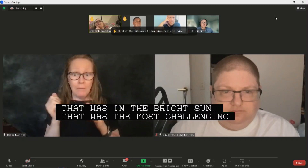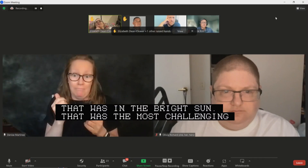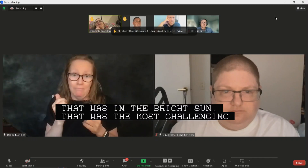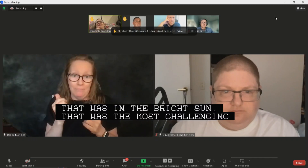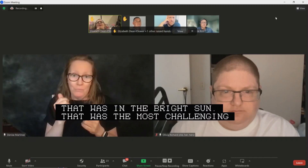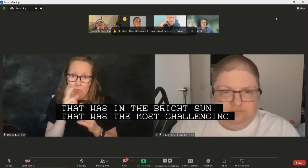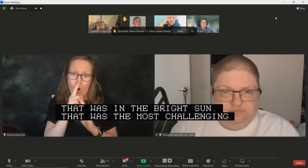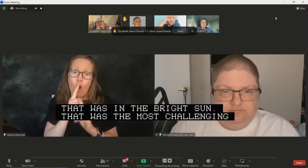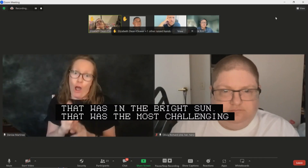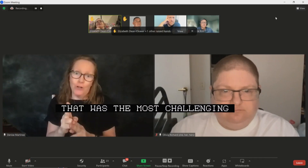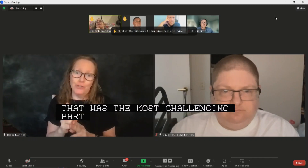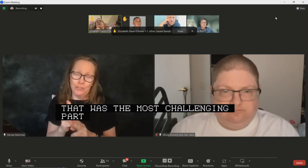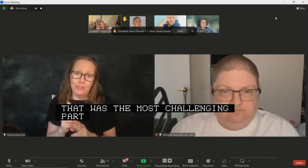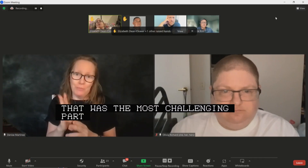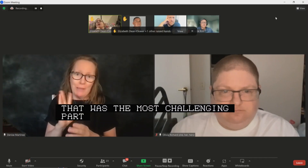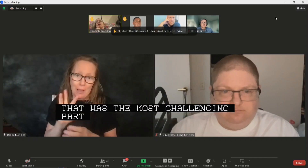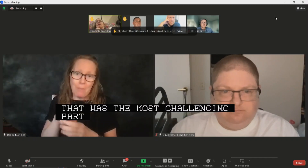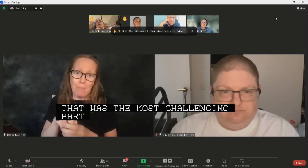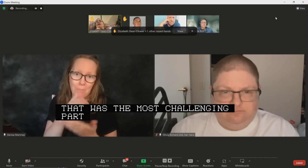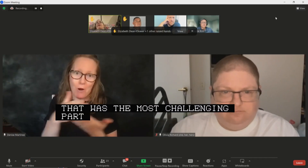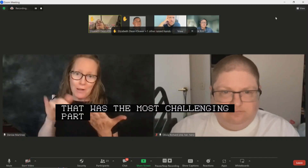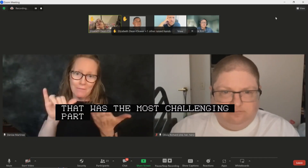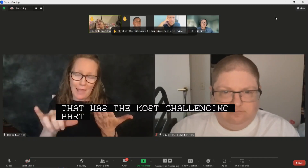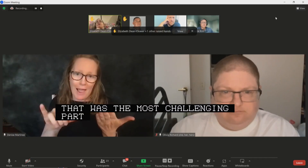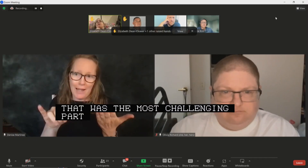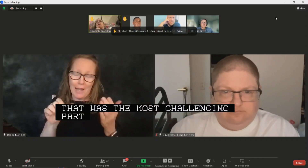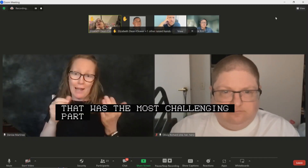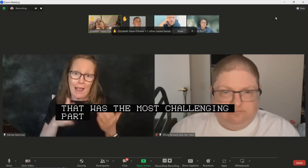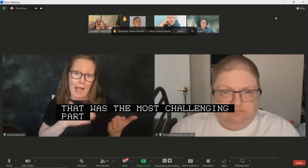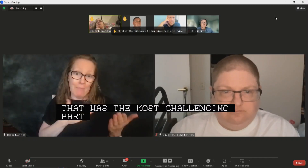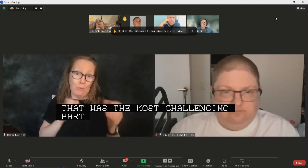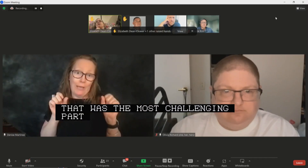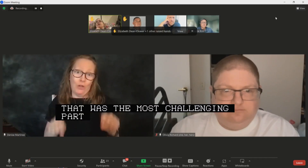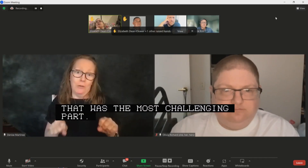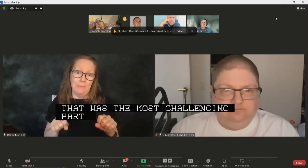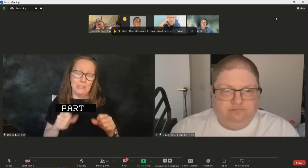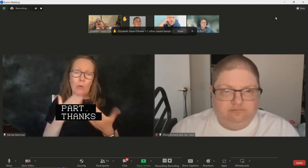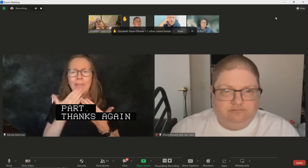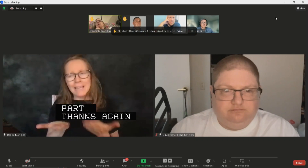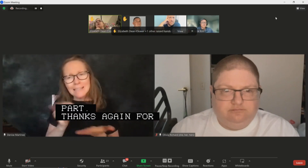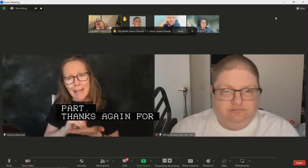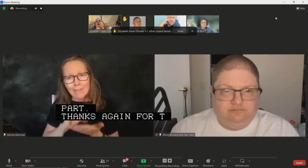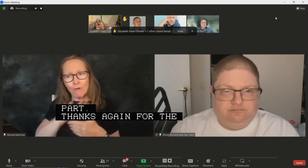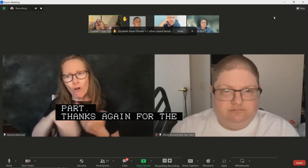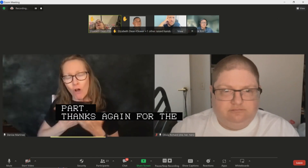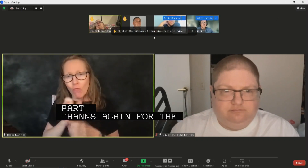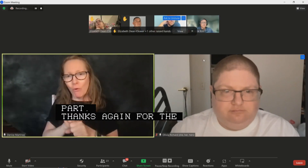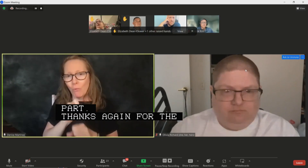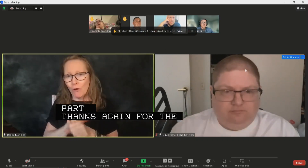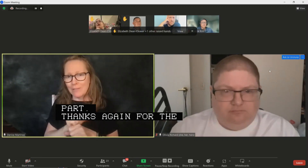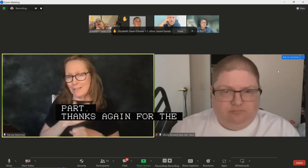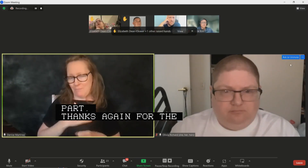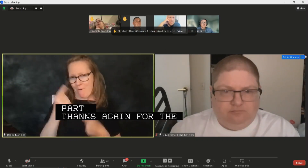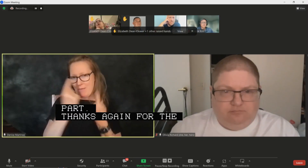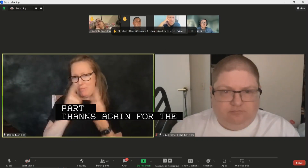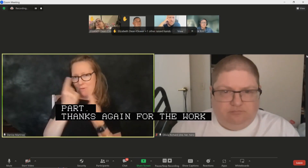could be. So thanks again for the work, and that would just be my thought, is if the speaking portion could be at an earlier point